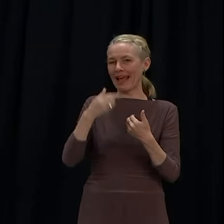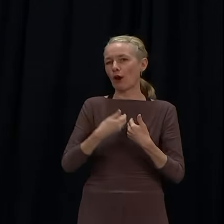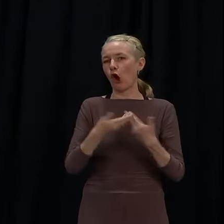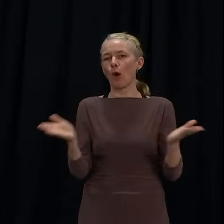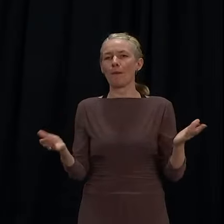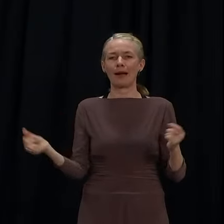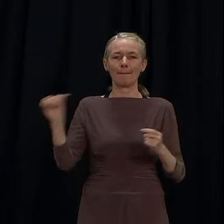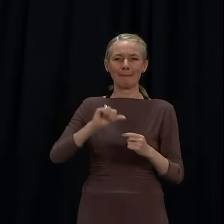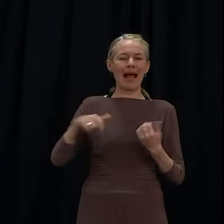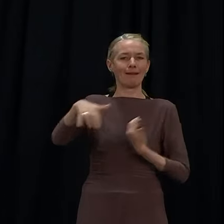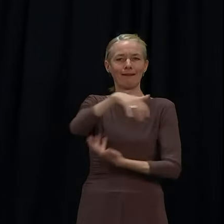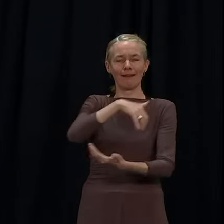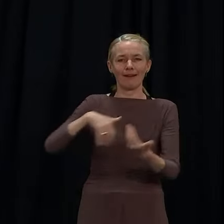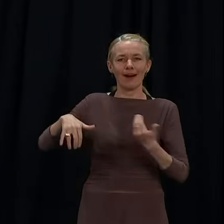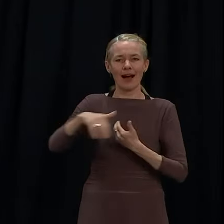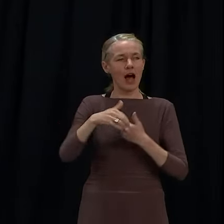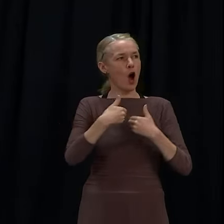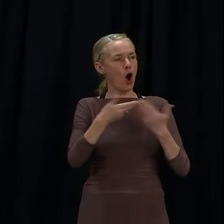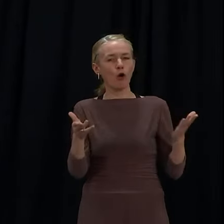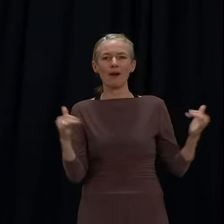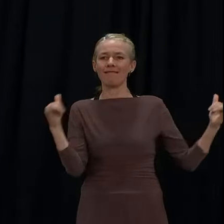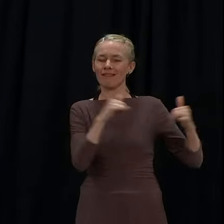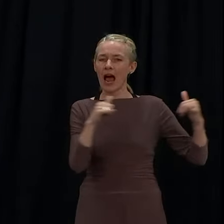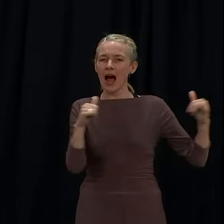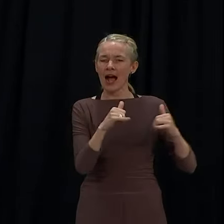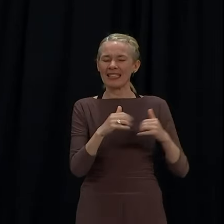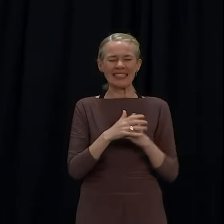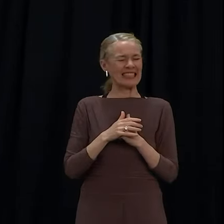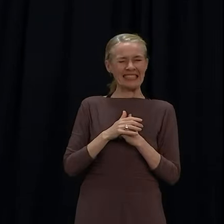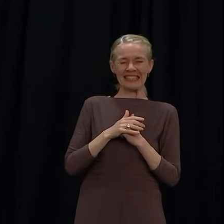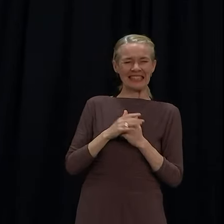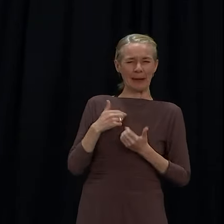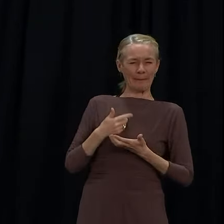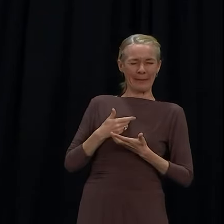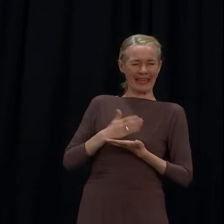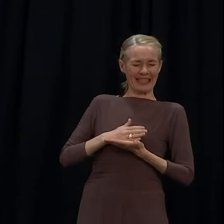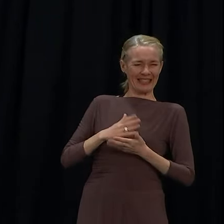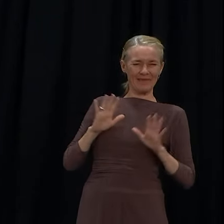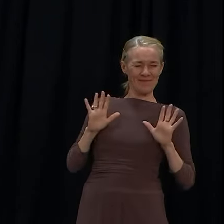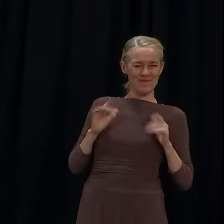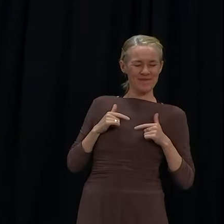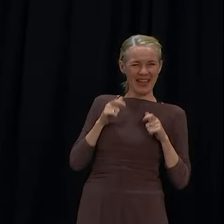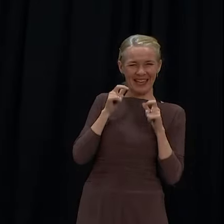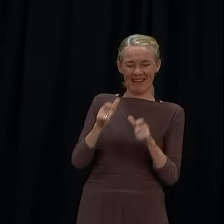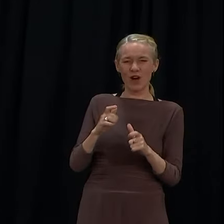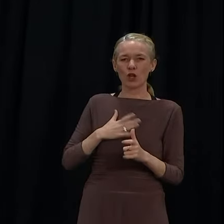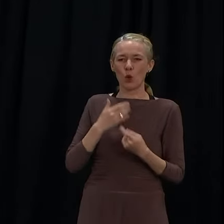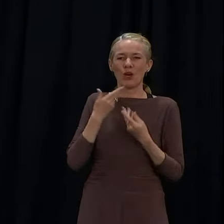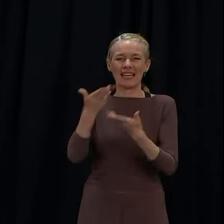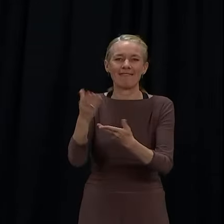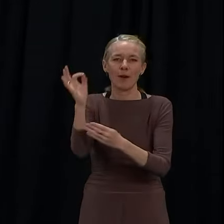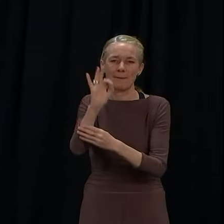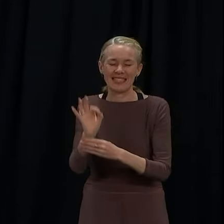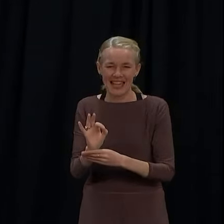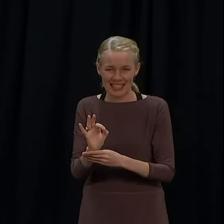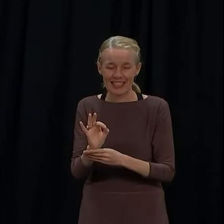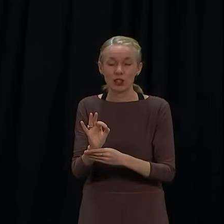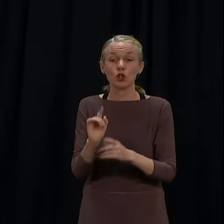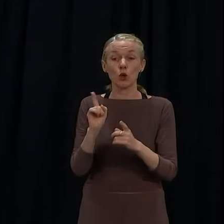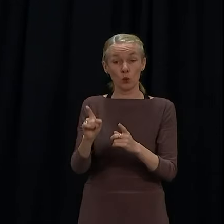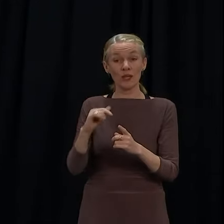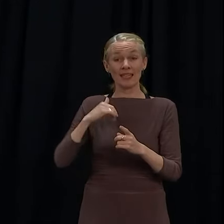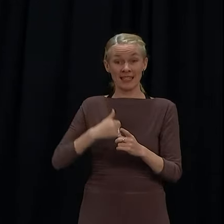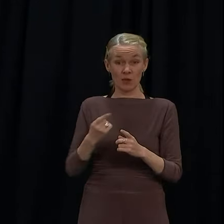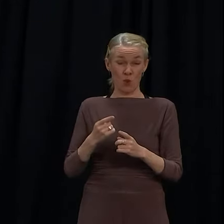we need around, for instance, what percentage amongst an age group, an ethnic profile, or even a town or community. We need the numbers to be